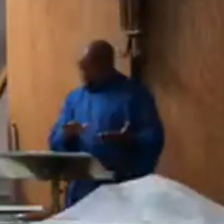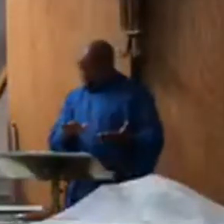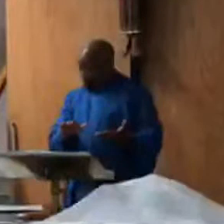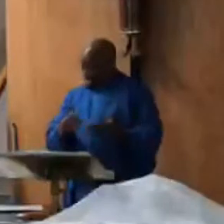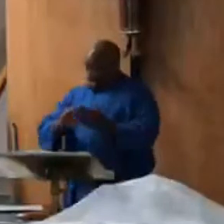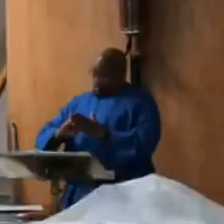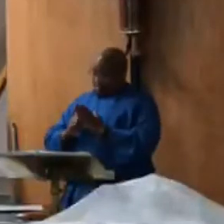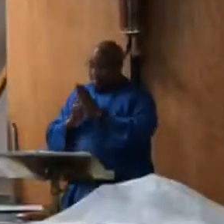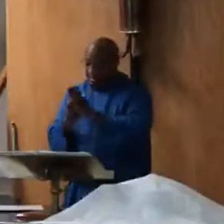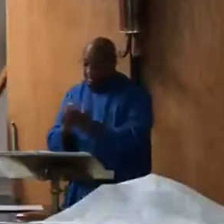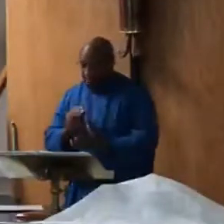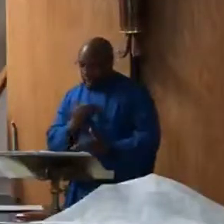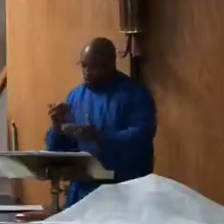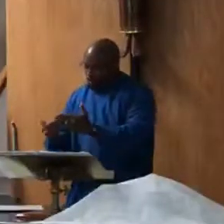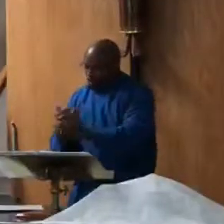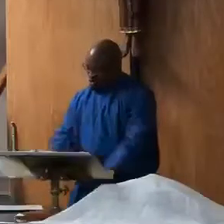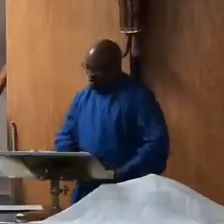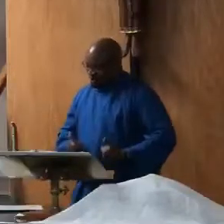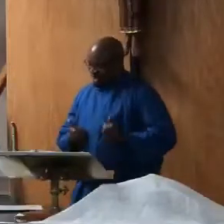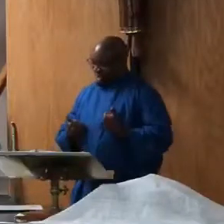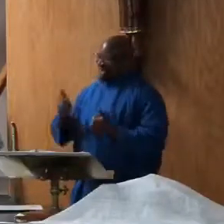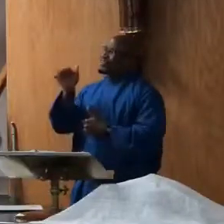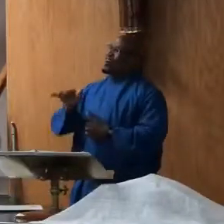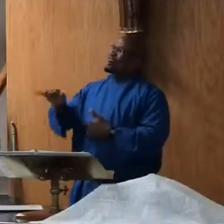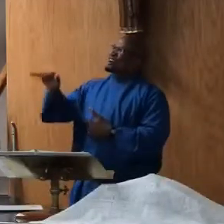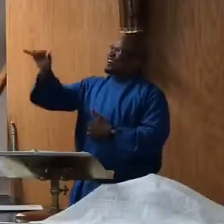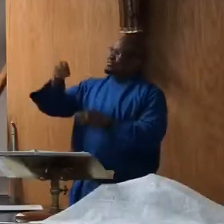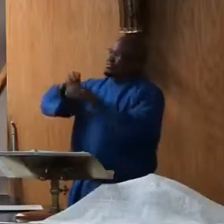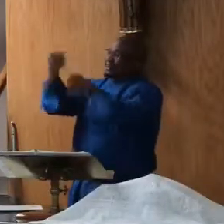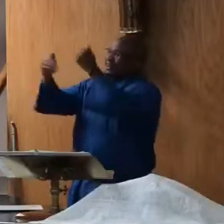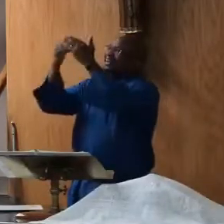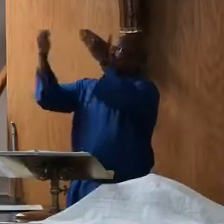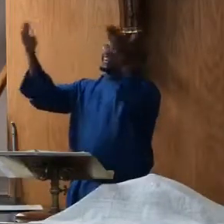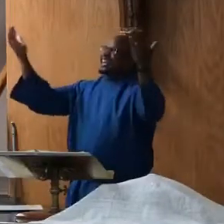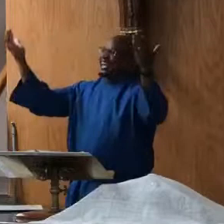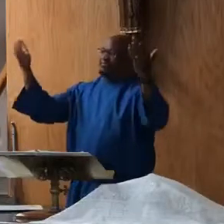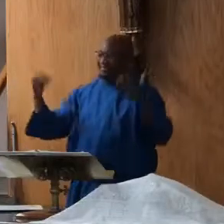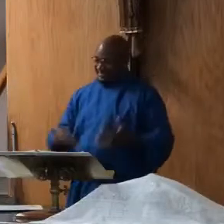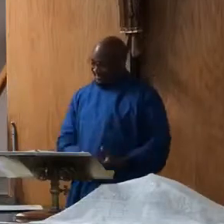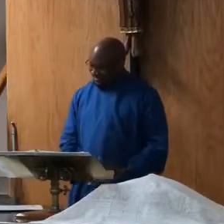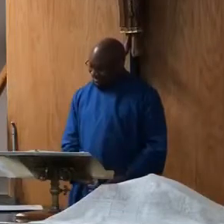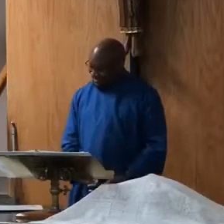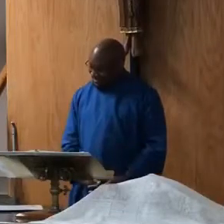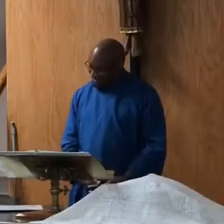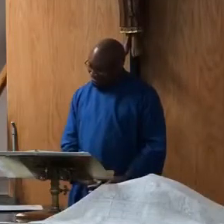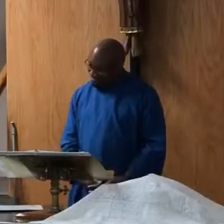our death, it begins our new life forever in heaven.